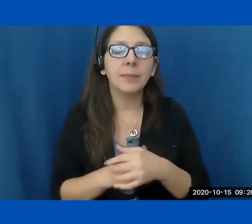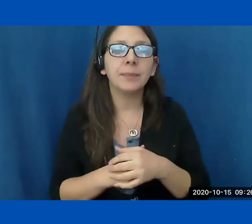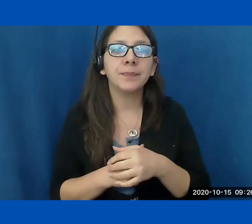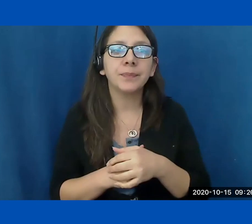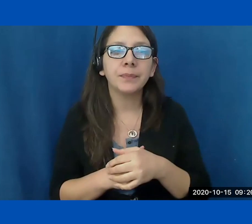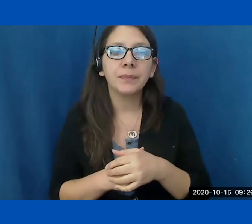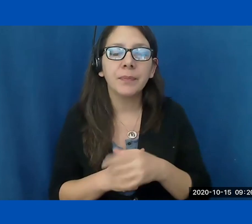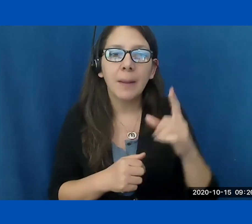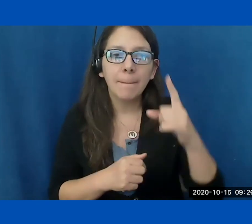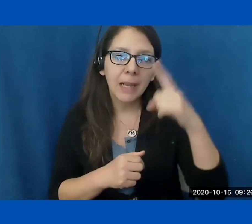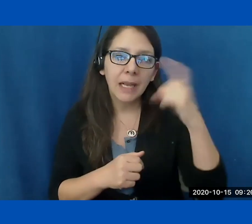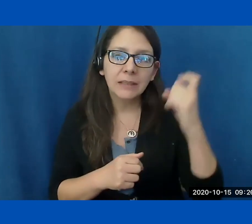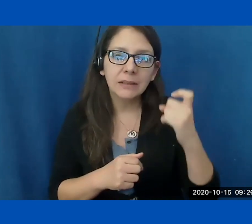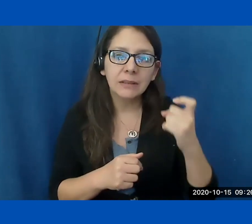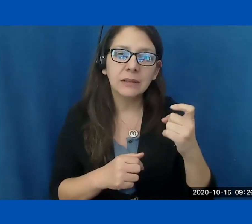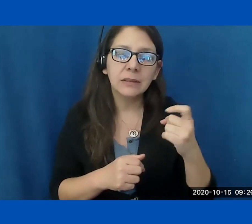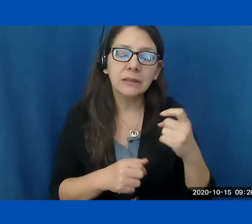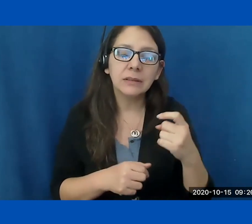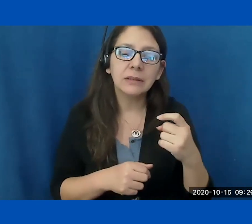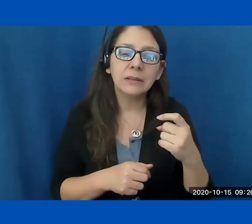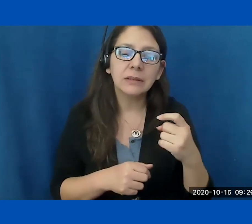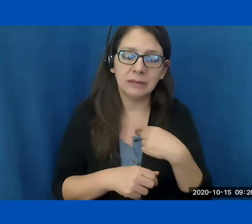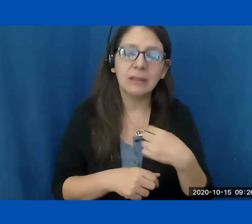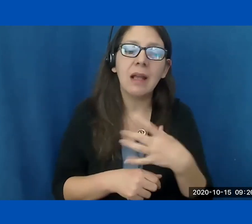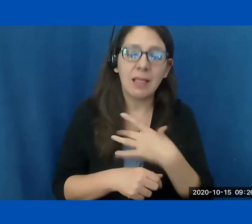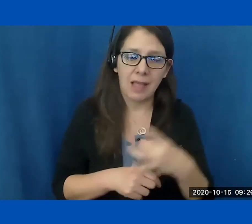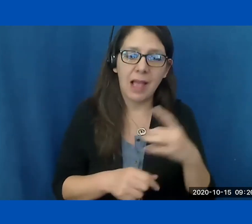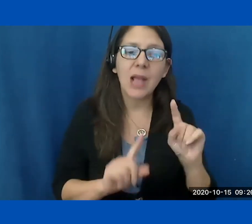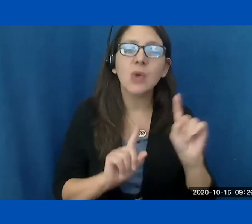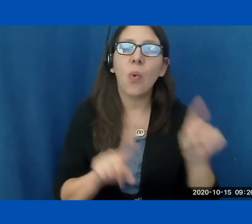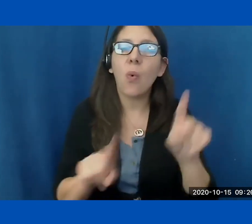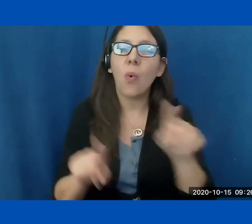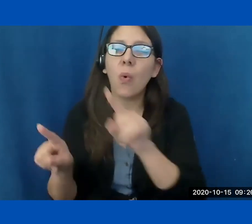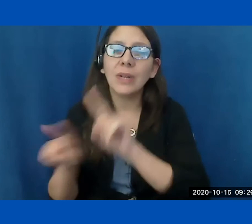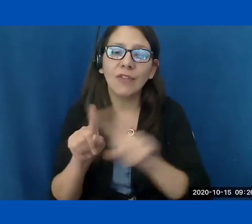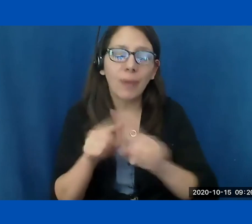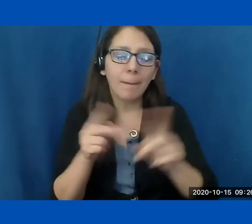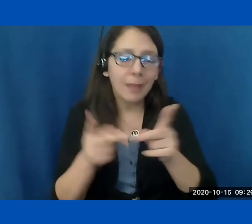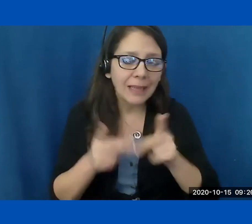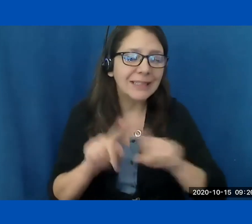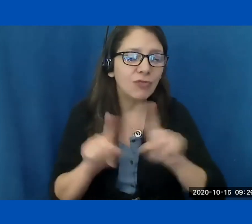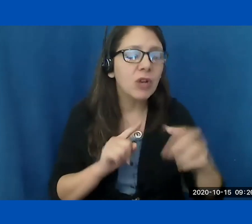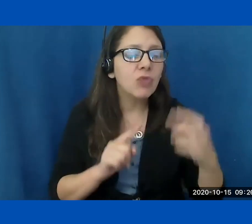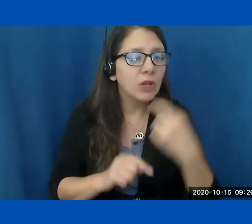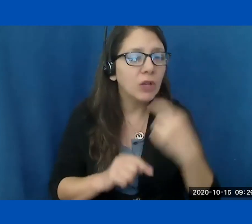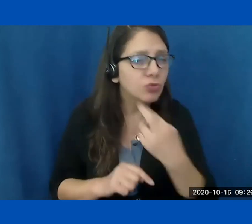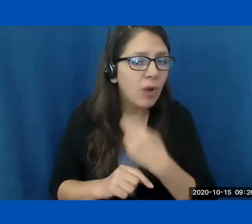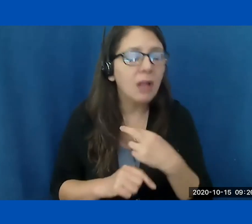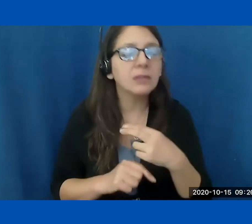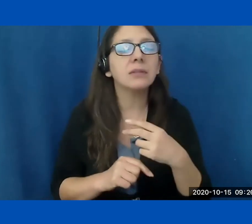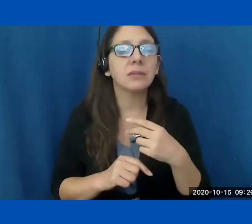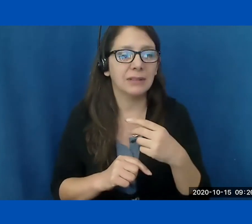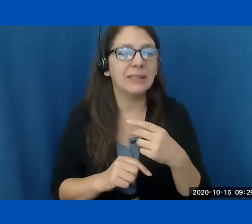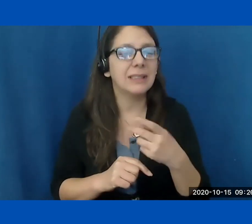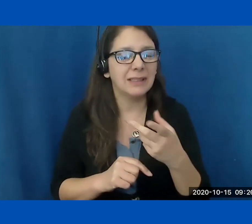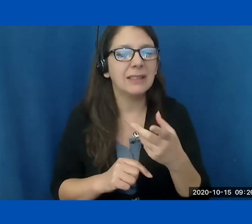I do like to go to a lot different like a different restaurants, and yeah, that's definitely a problem